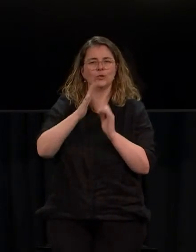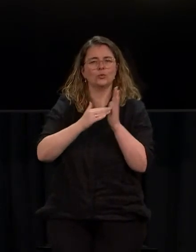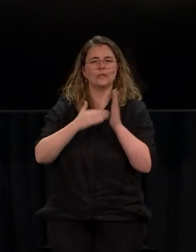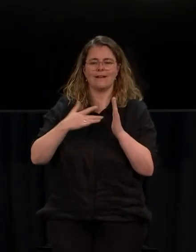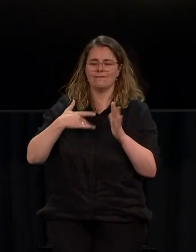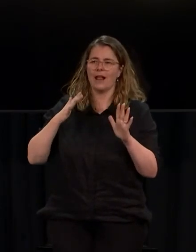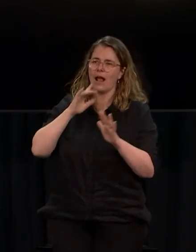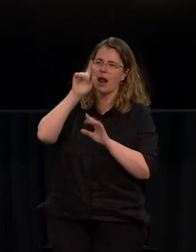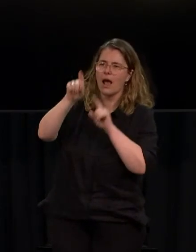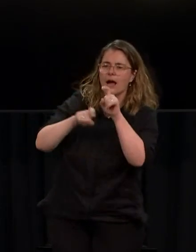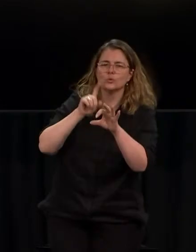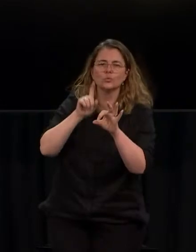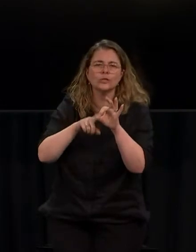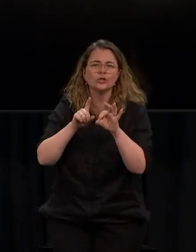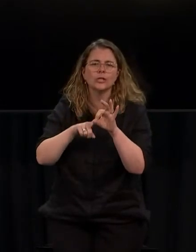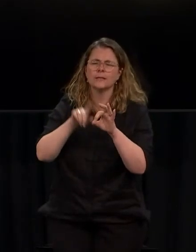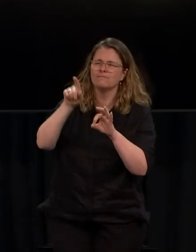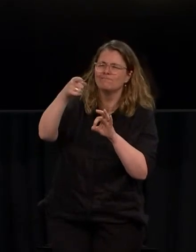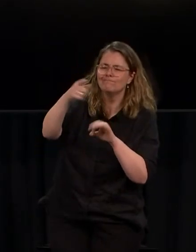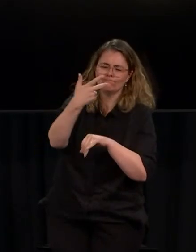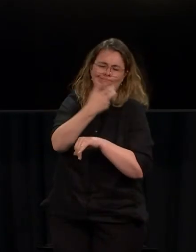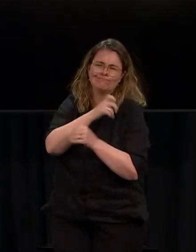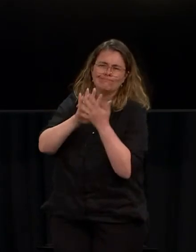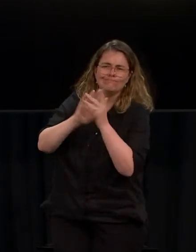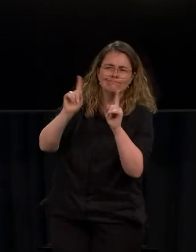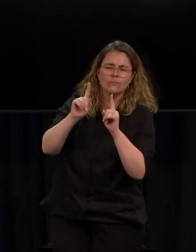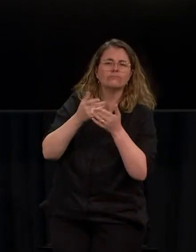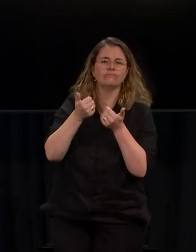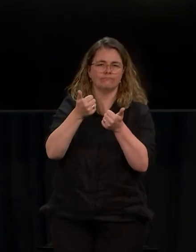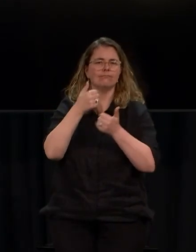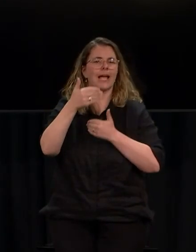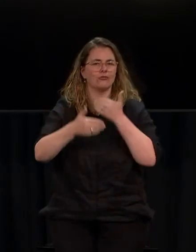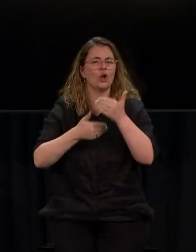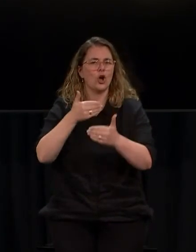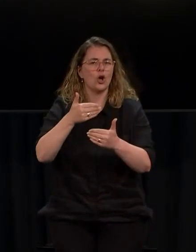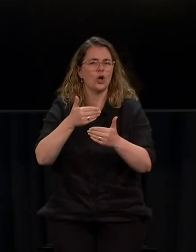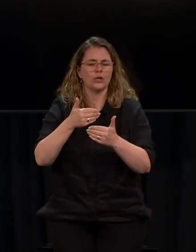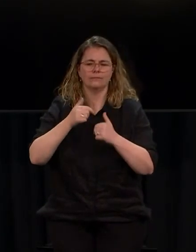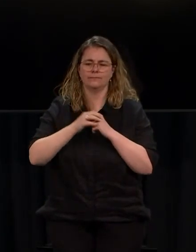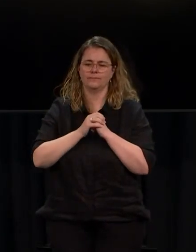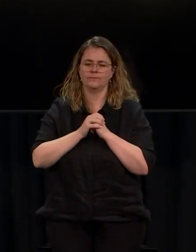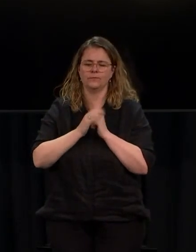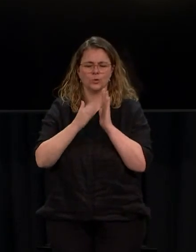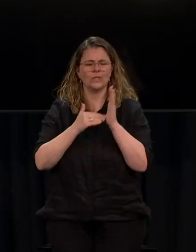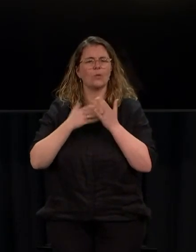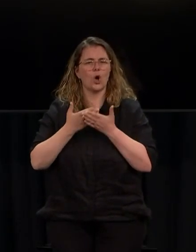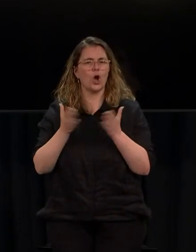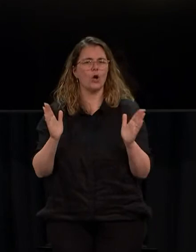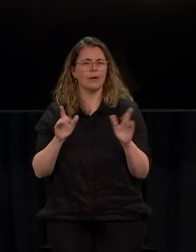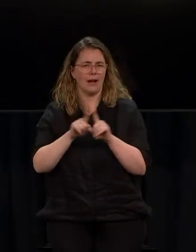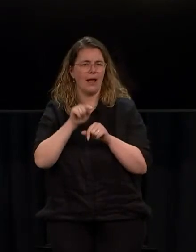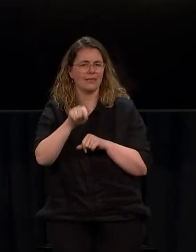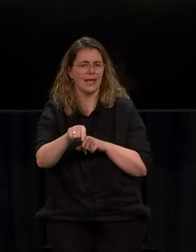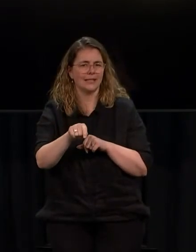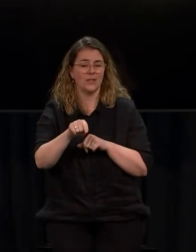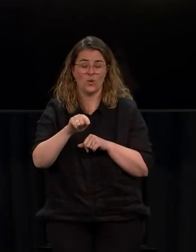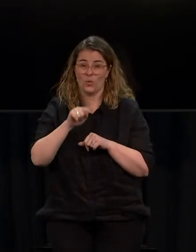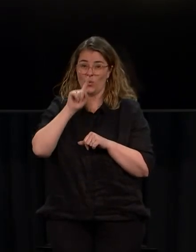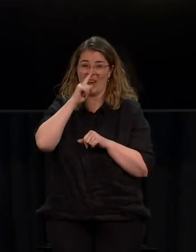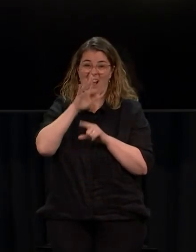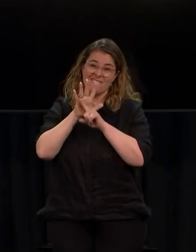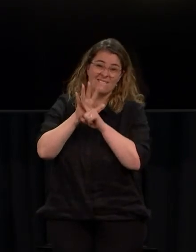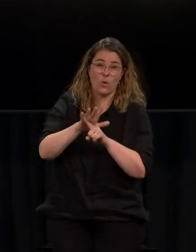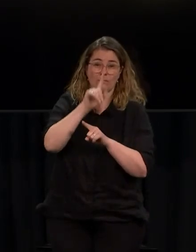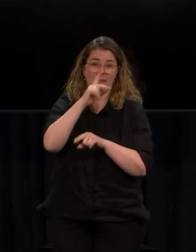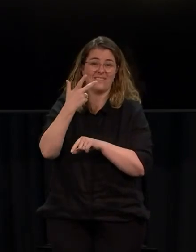they can ask questions about the vaccine, and I want that to continue. We will not be able to move people